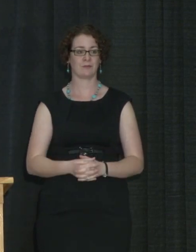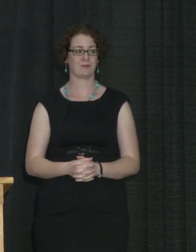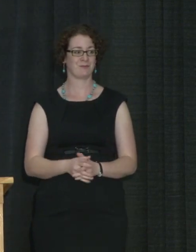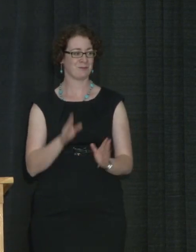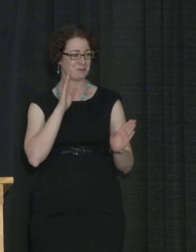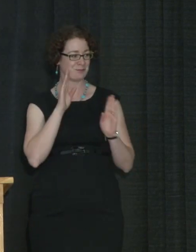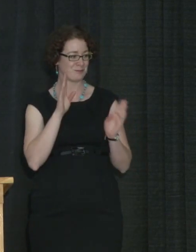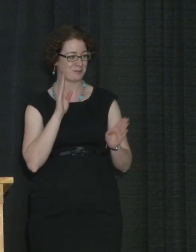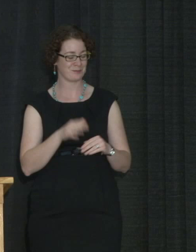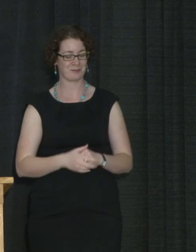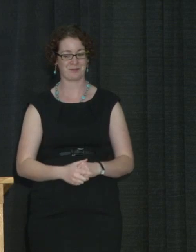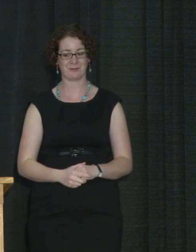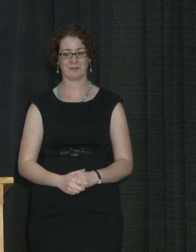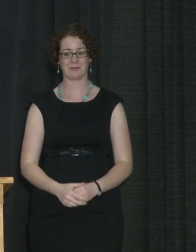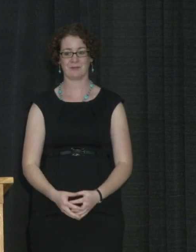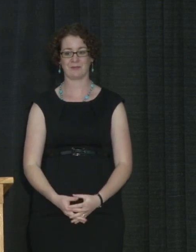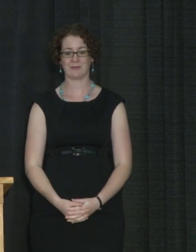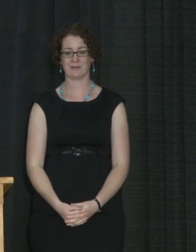Thank you.